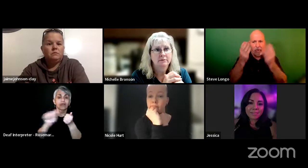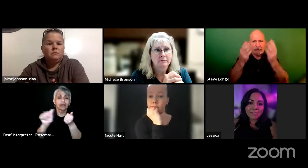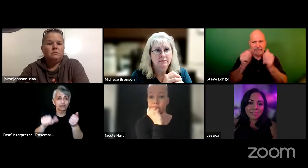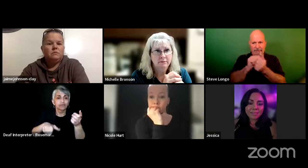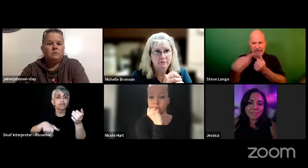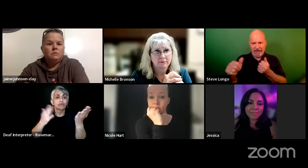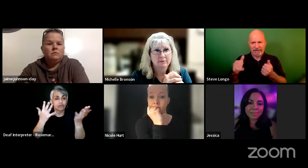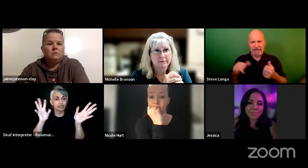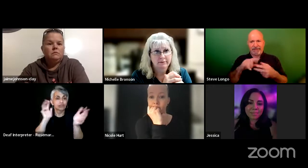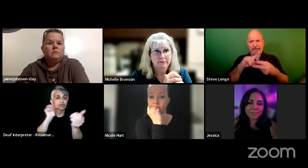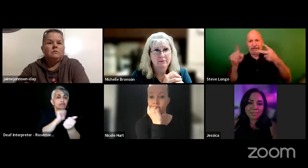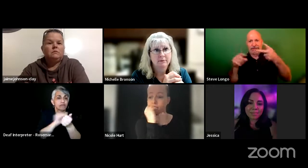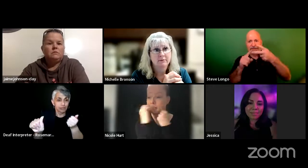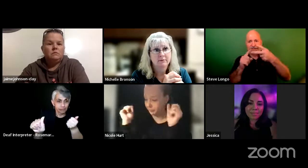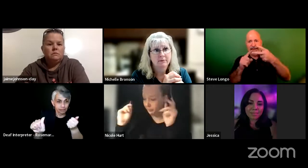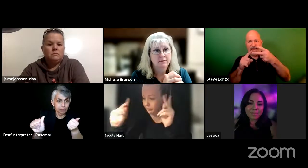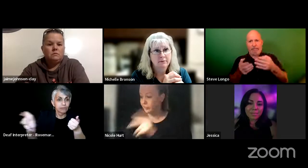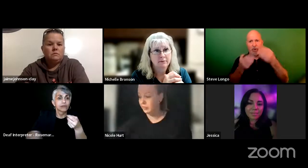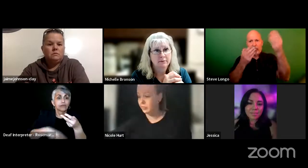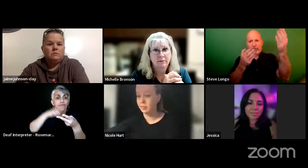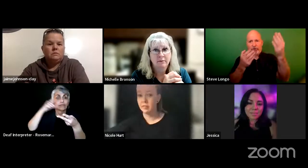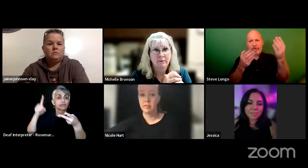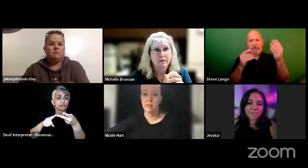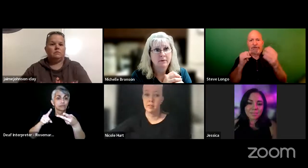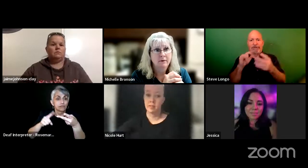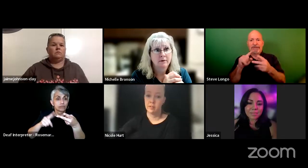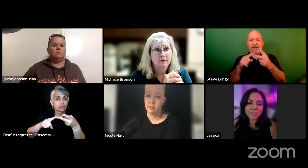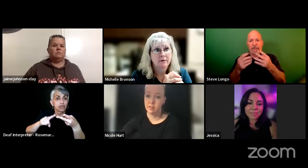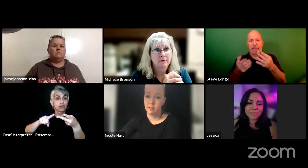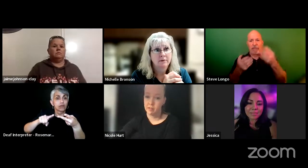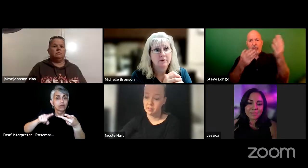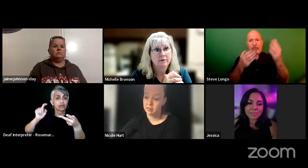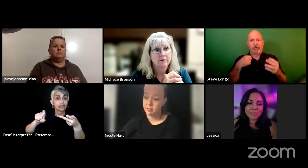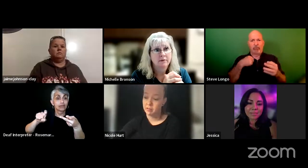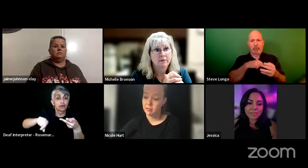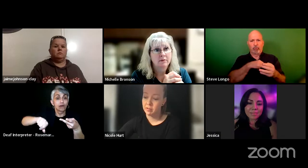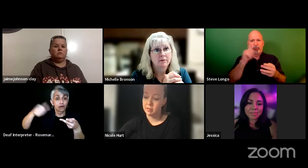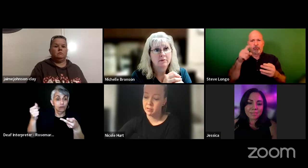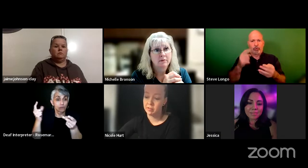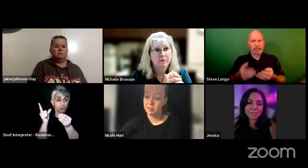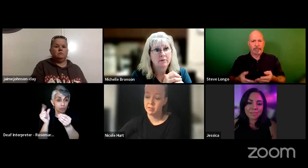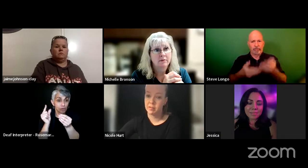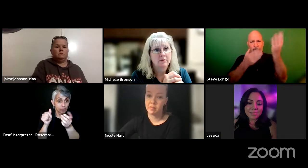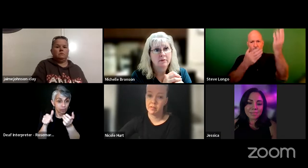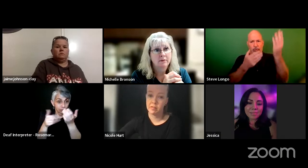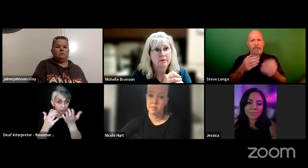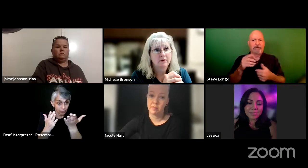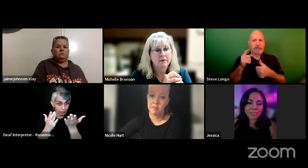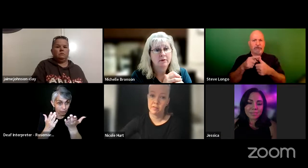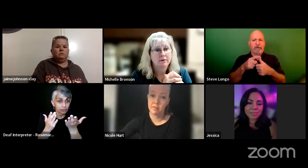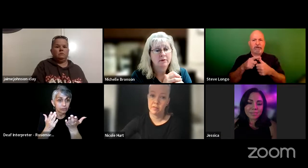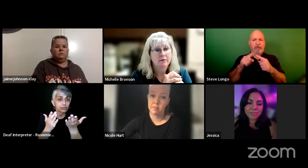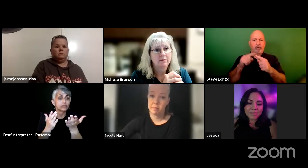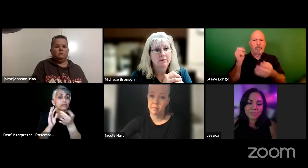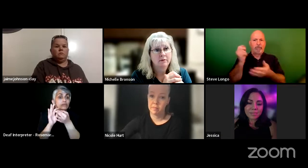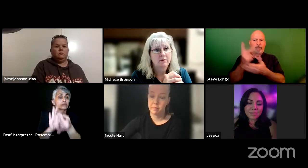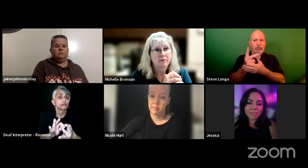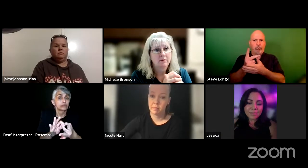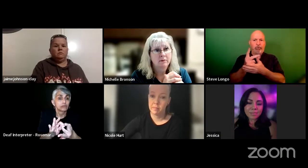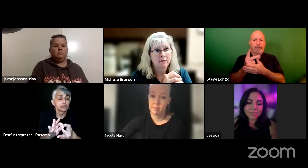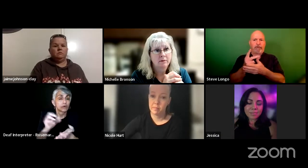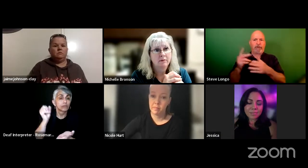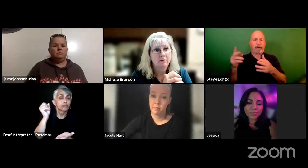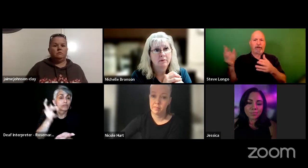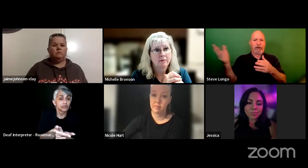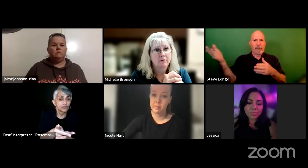Okay, so that motion has passed, has carried. The second item that needs a motion is